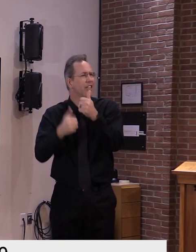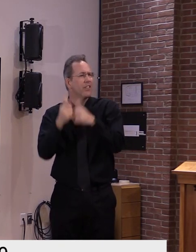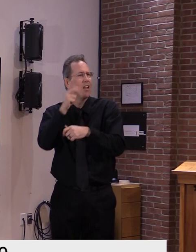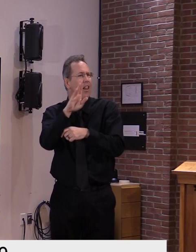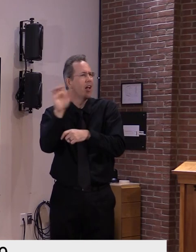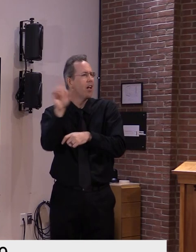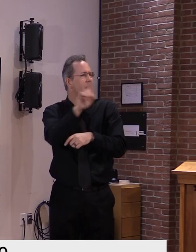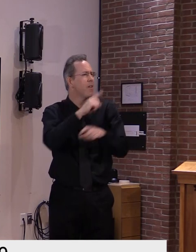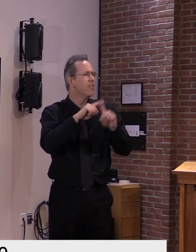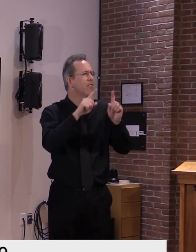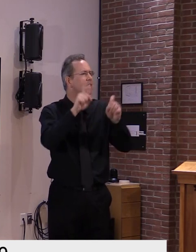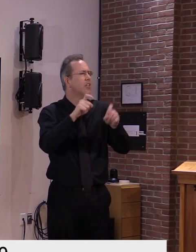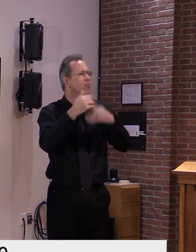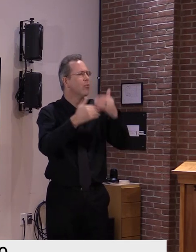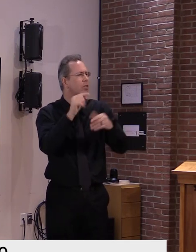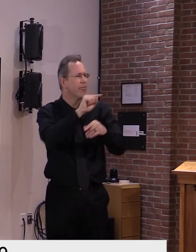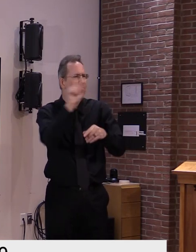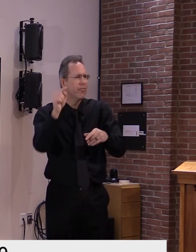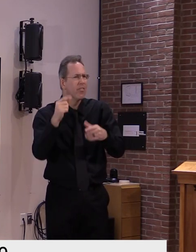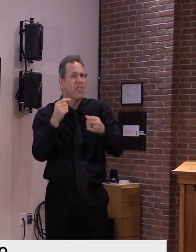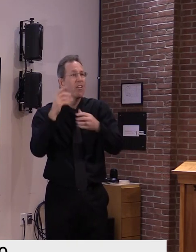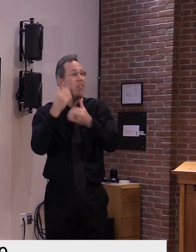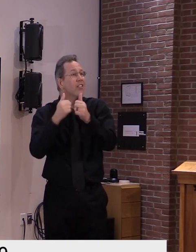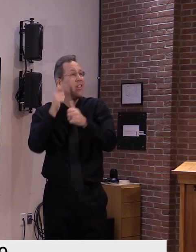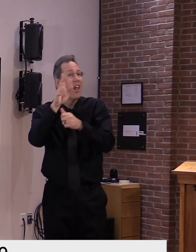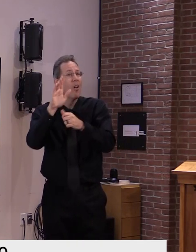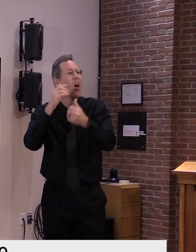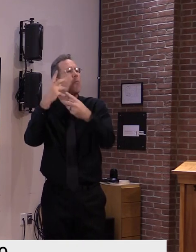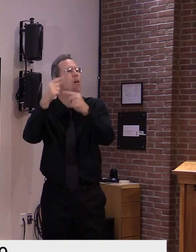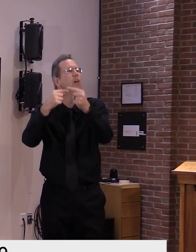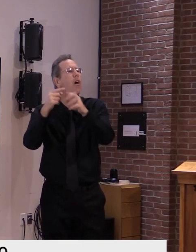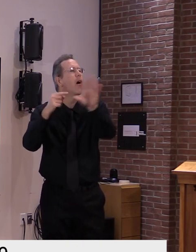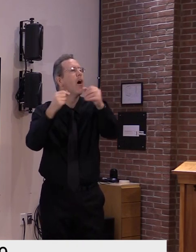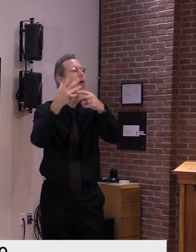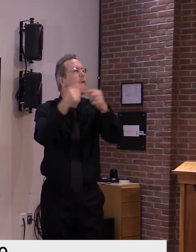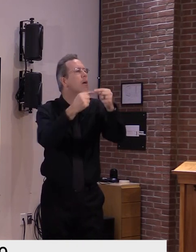threshold, there'll be multiple. So there is a whole spectrum.